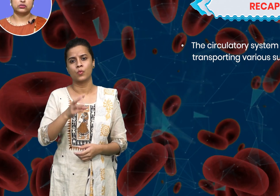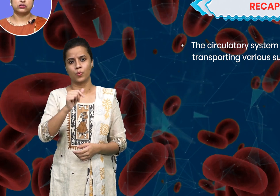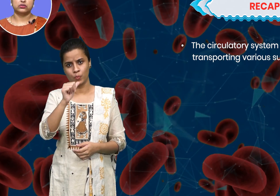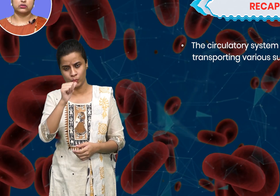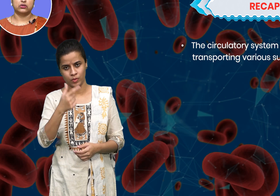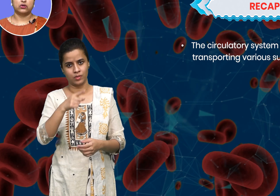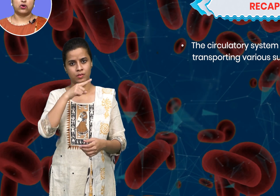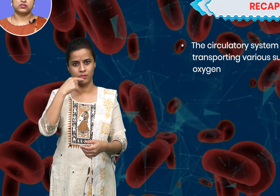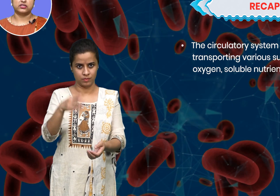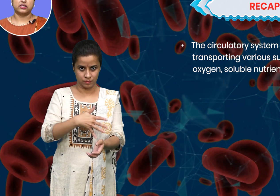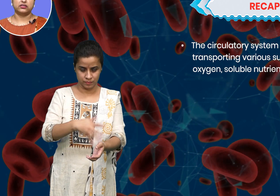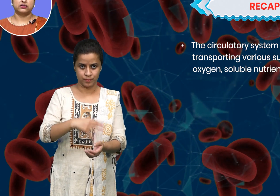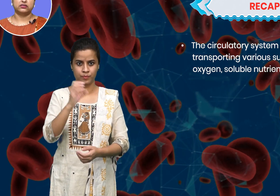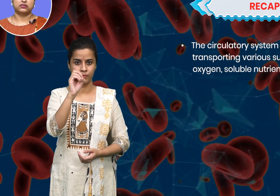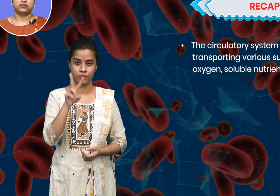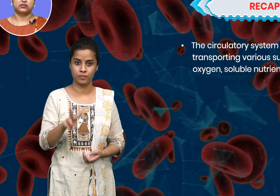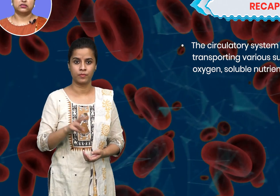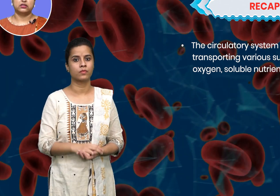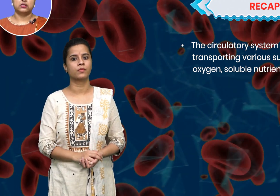hormones, oxygen,